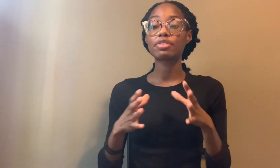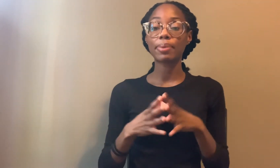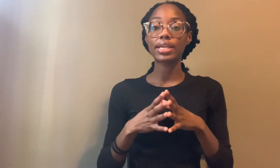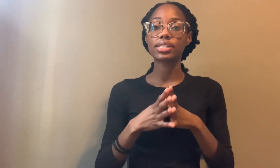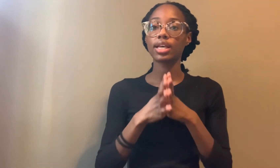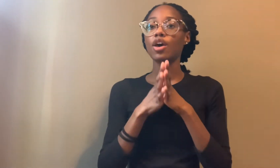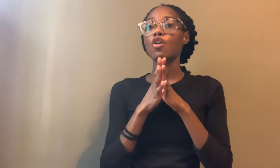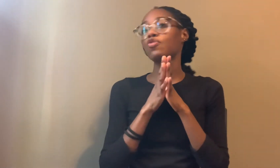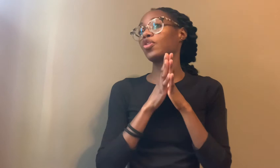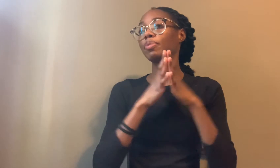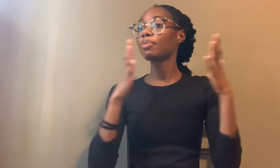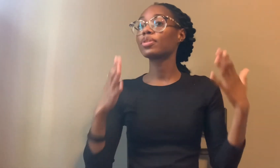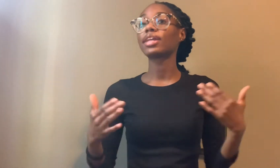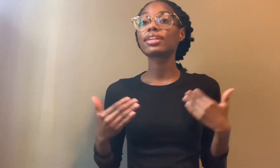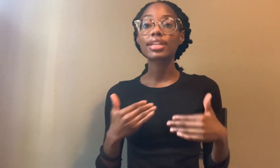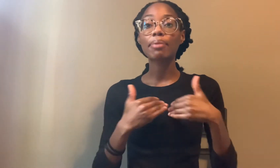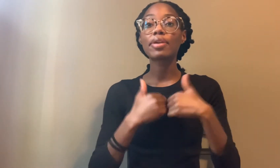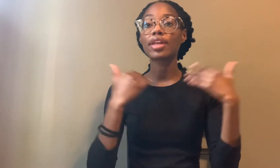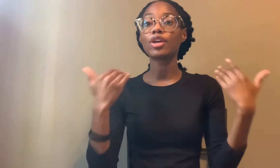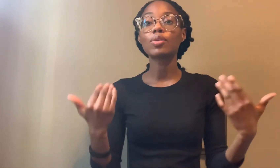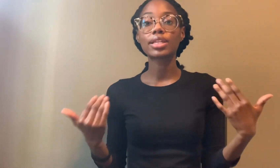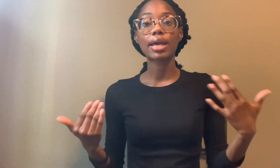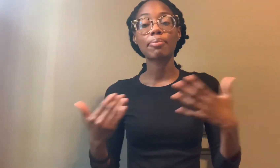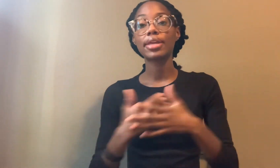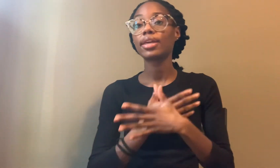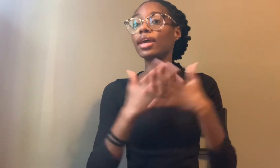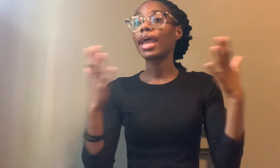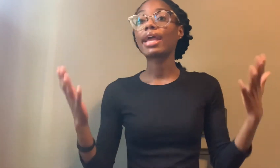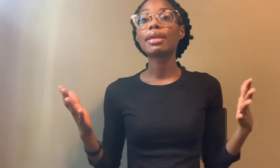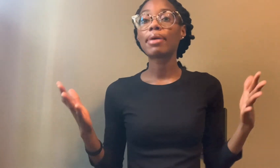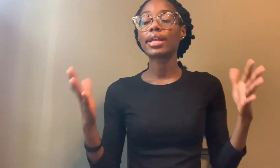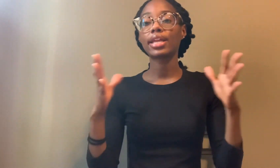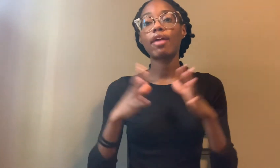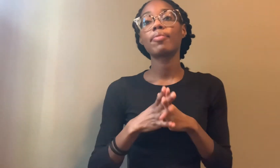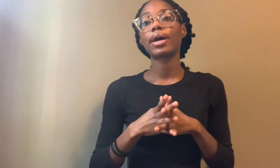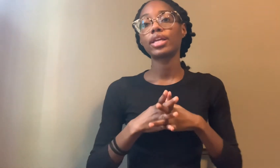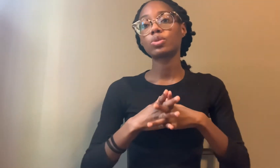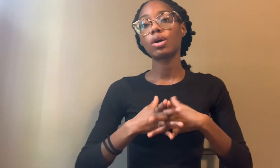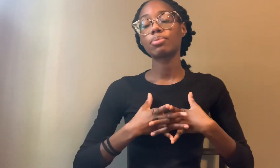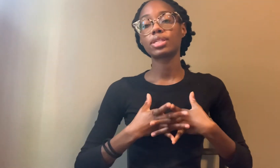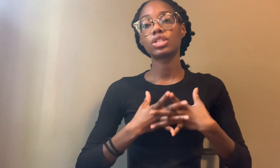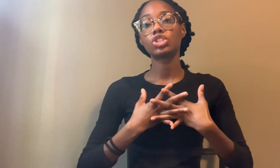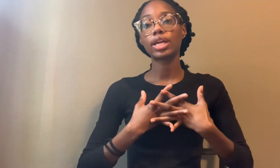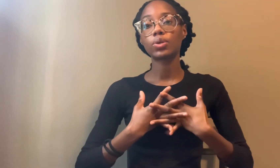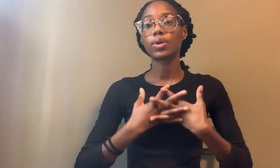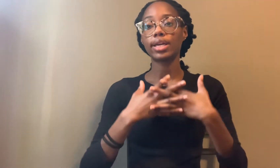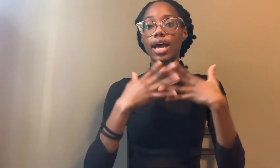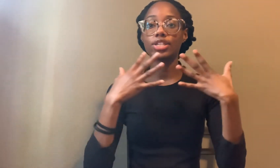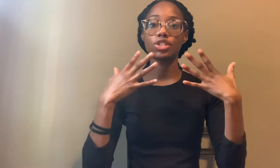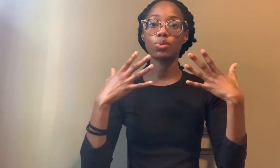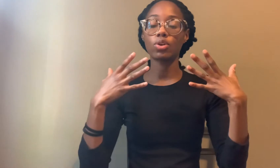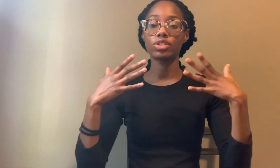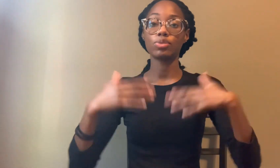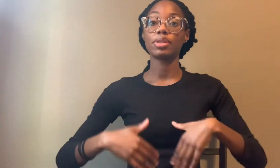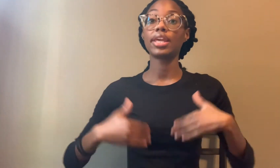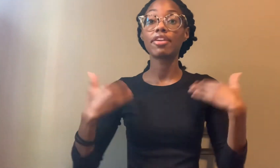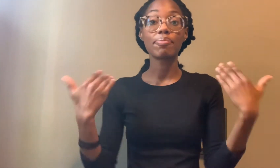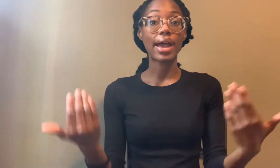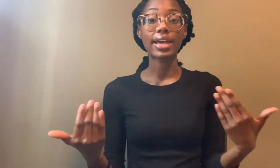space for people that look like me, that don't look like me. Anybody and everybody is welcome to this channel, and I just want to give back. Like I